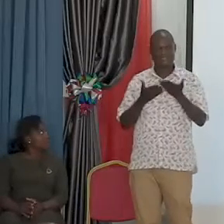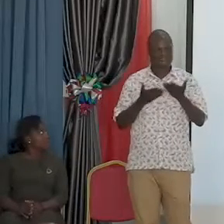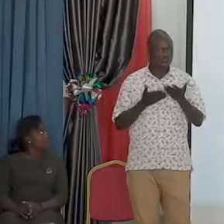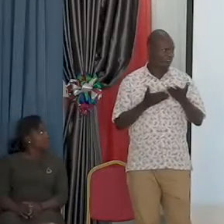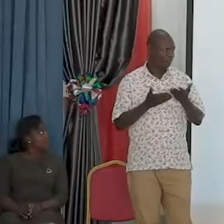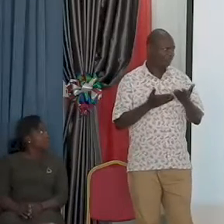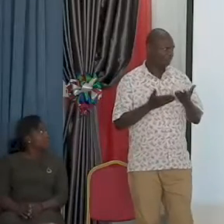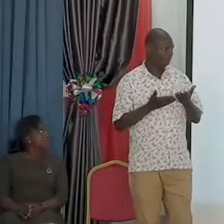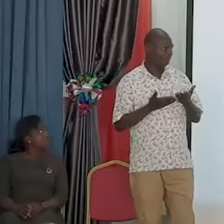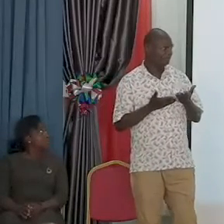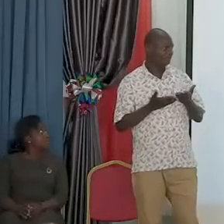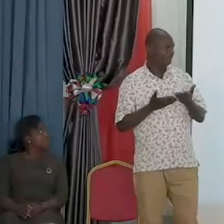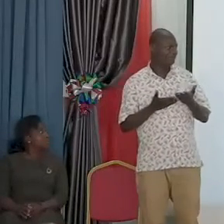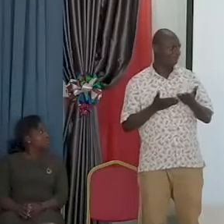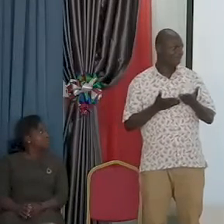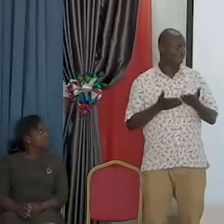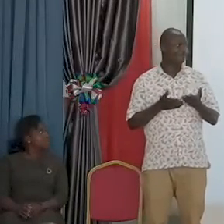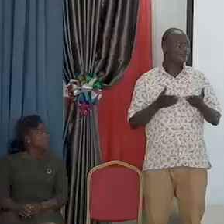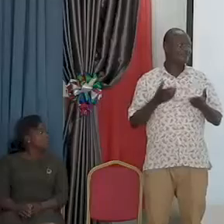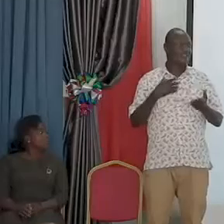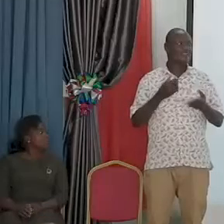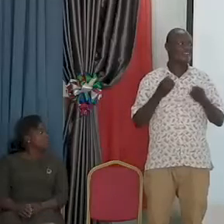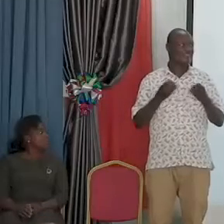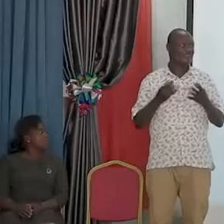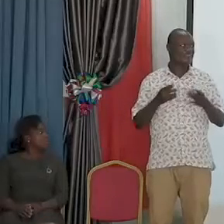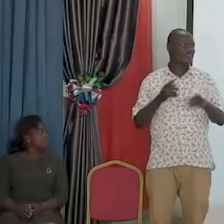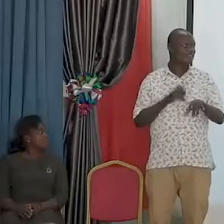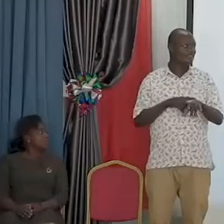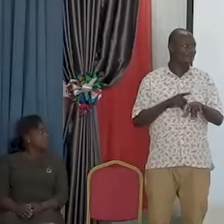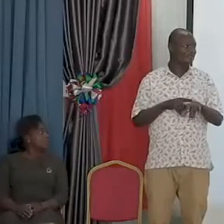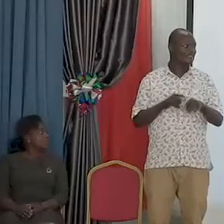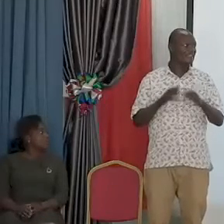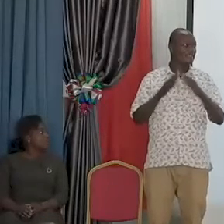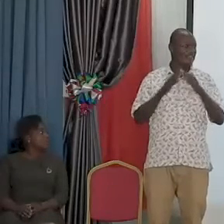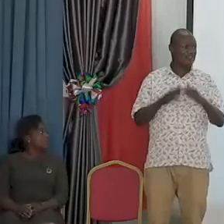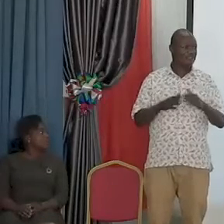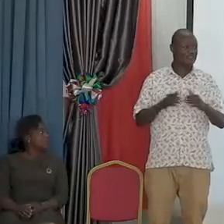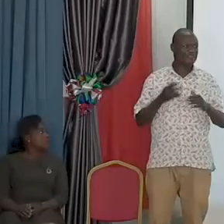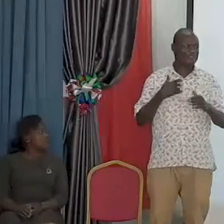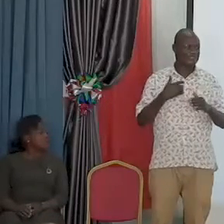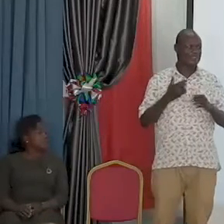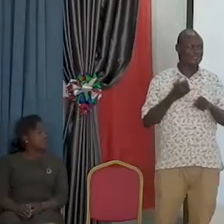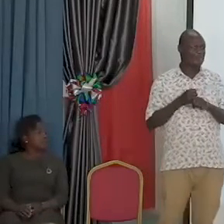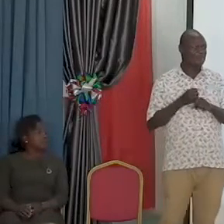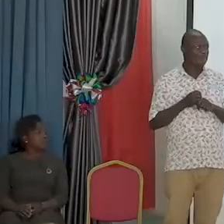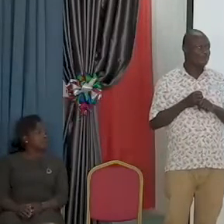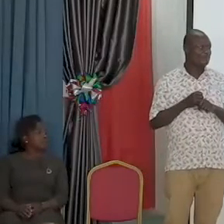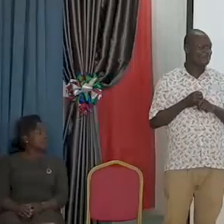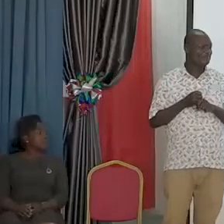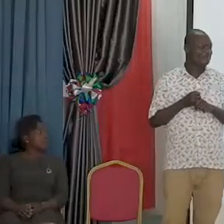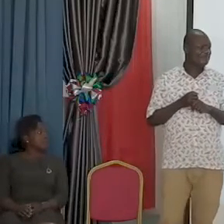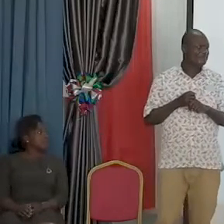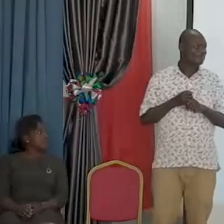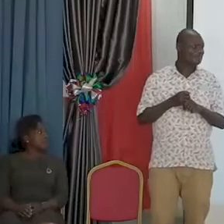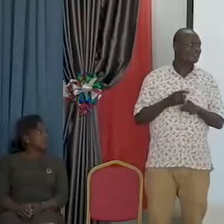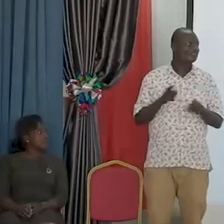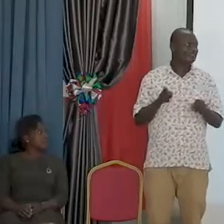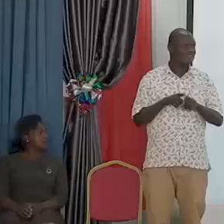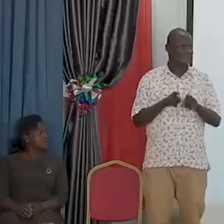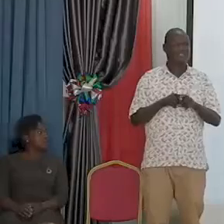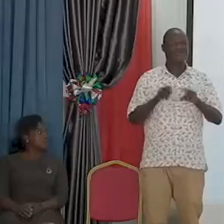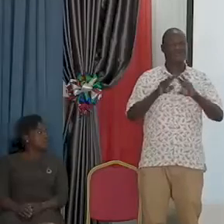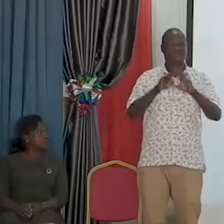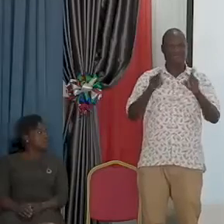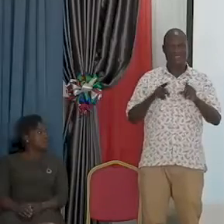framework, a paradigm, a house for you to step into. The SETT framework is